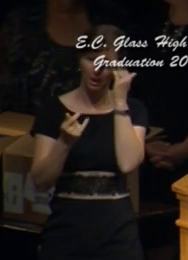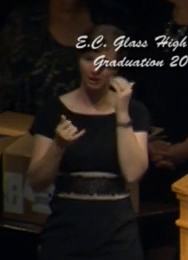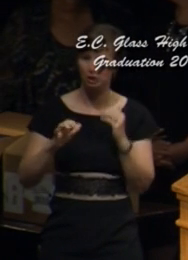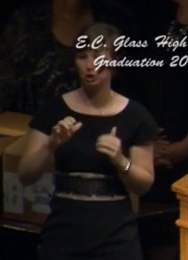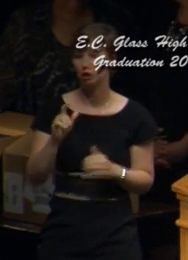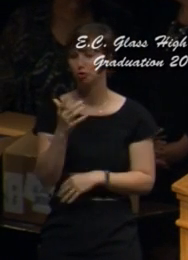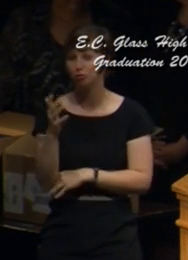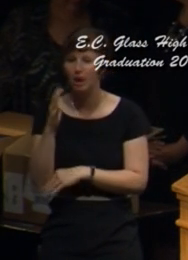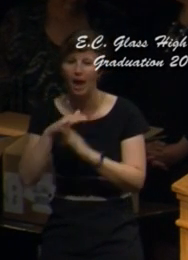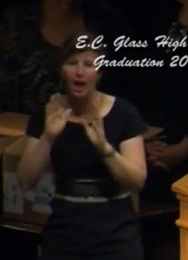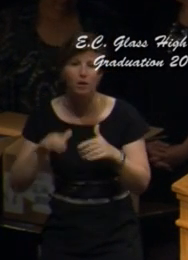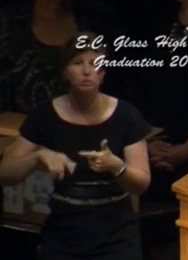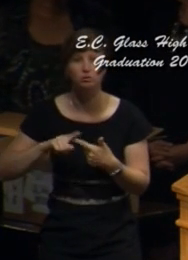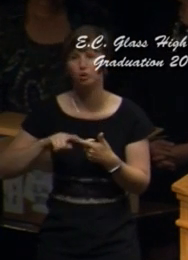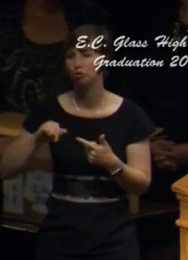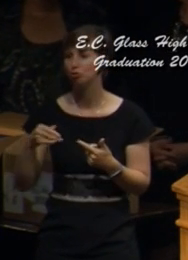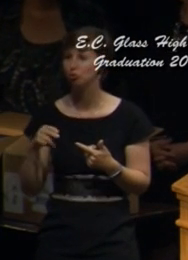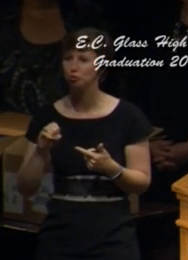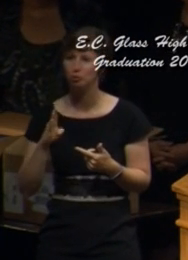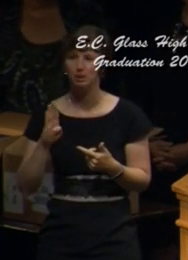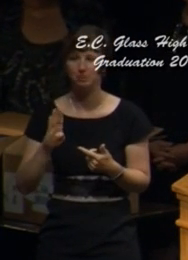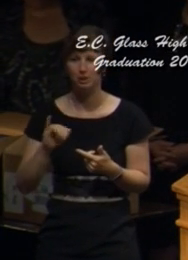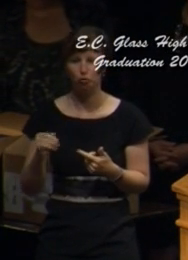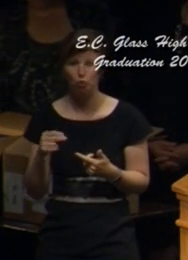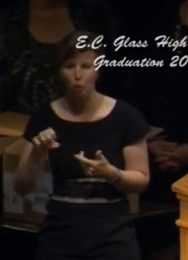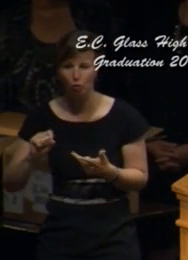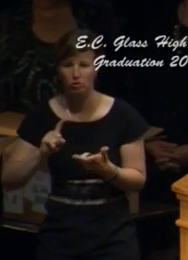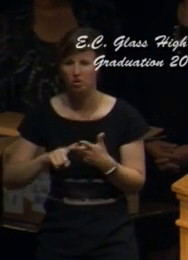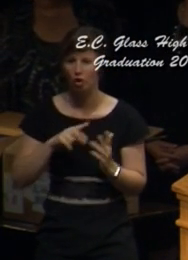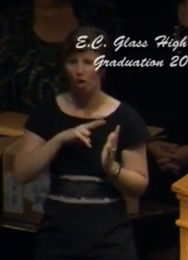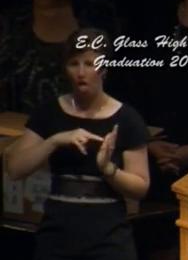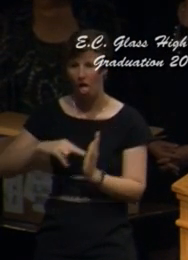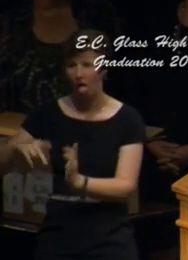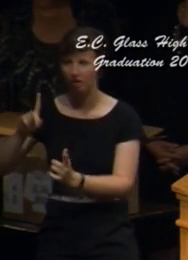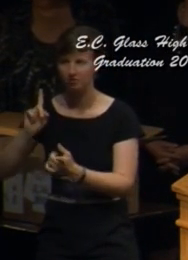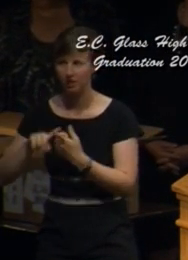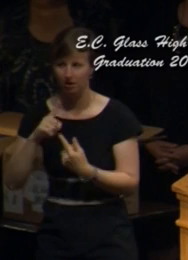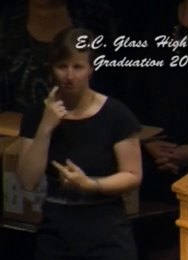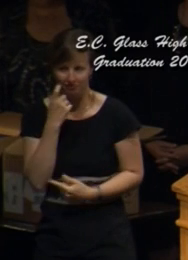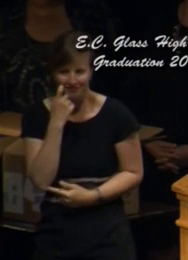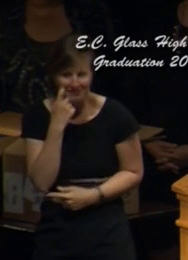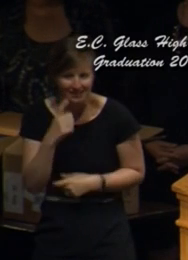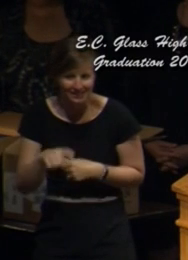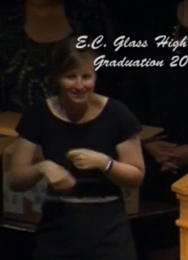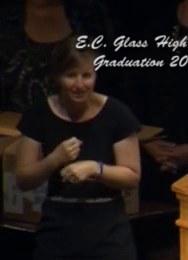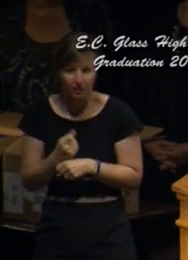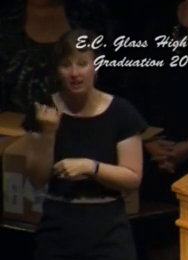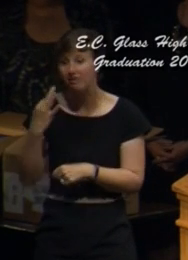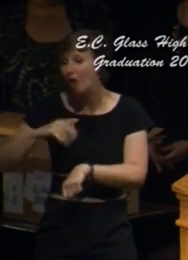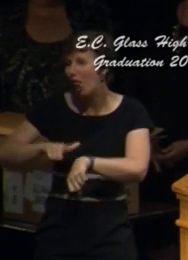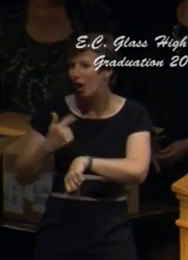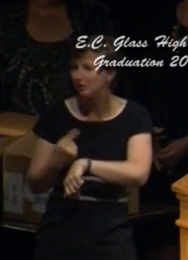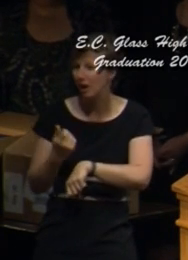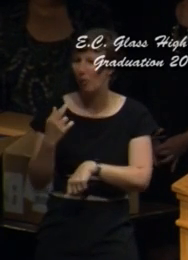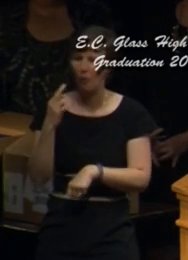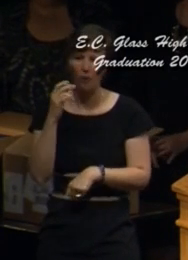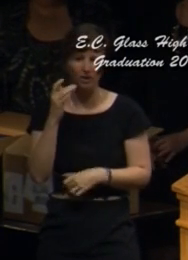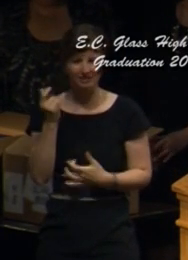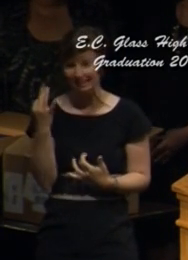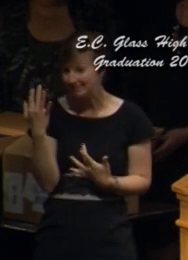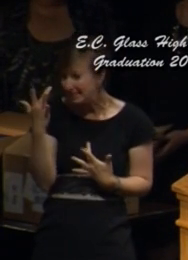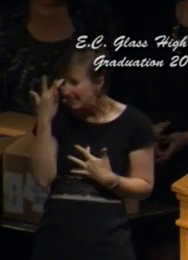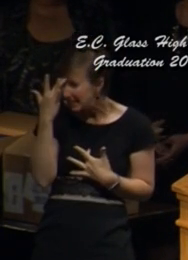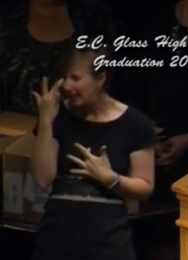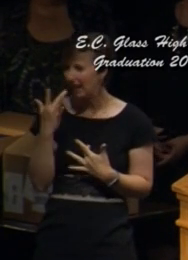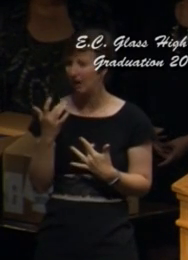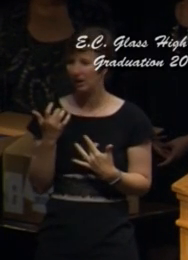Junie B. Jones. In fact, she read me stories up until this year, when I had extra long days or I wasn't feeling too well and